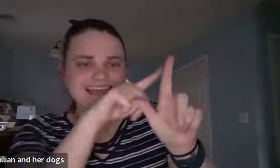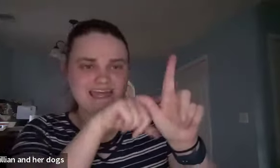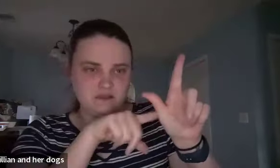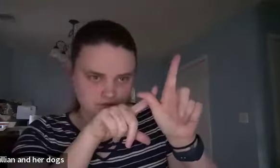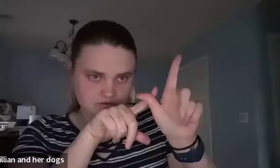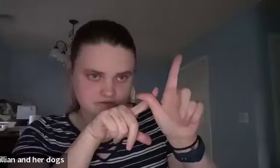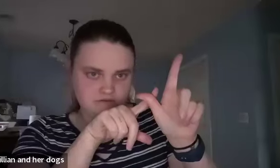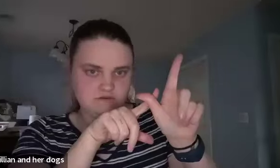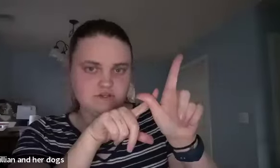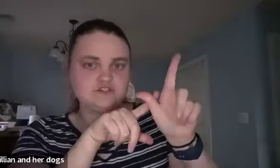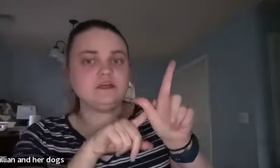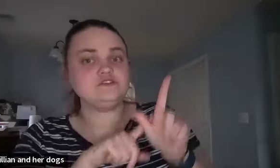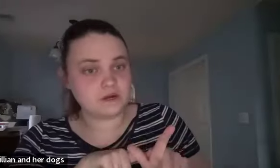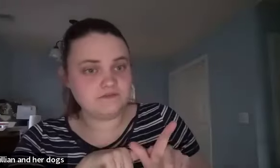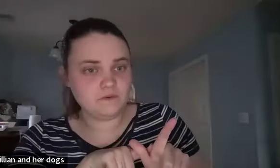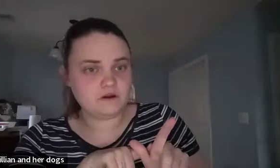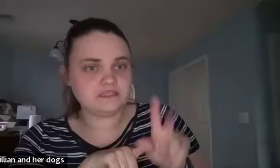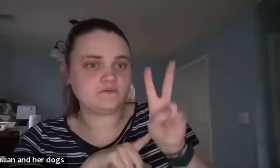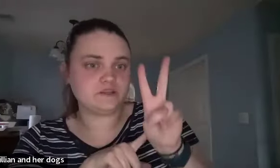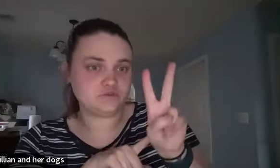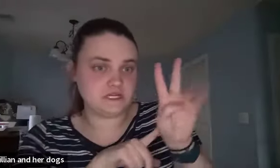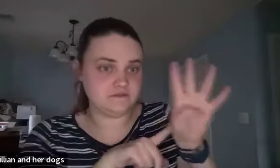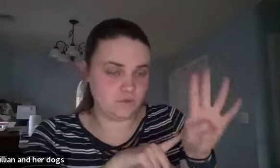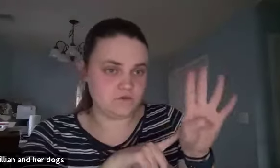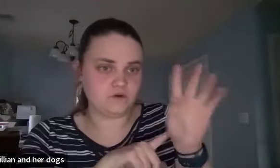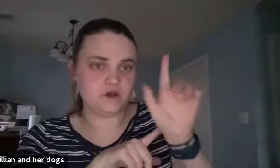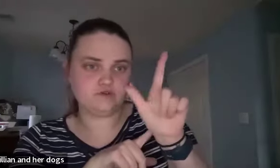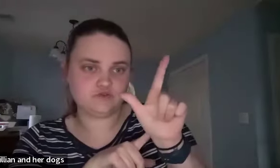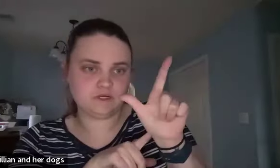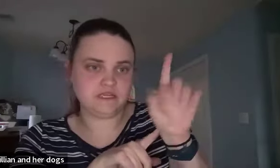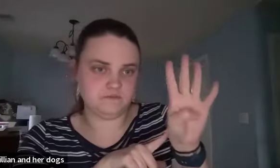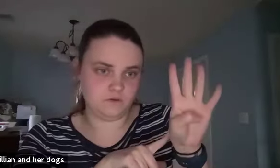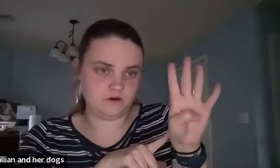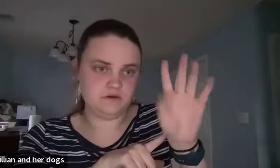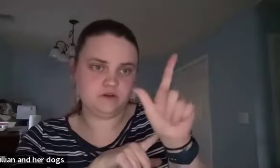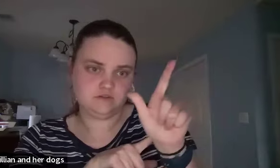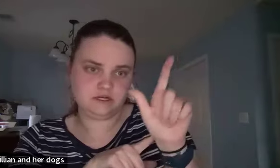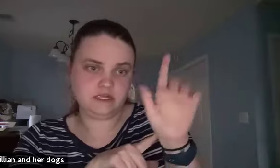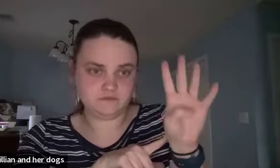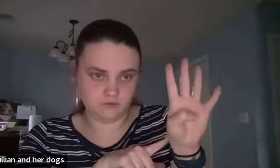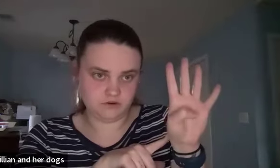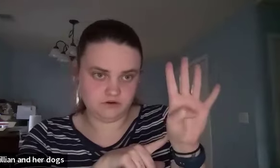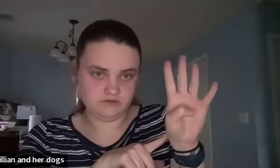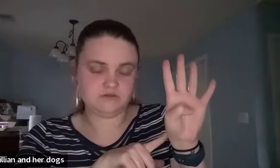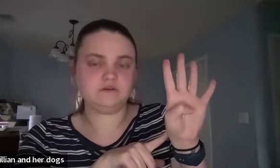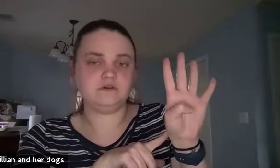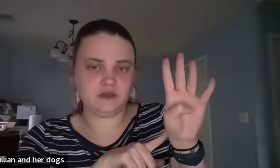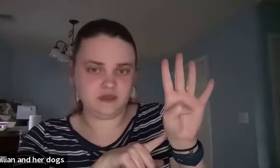this L. So like 24, instead of it being 24, they'll go 24, 24,